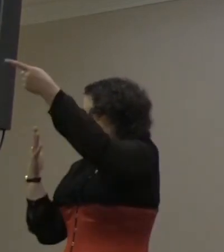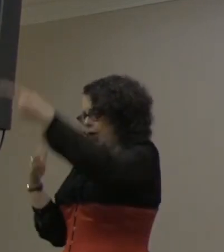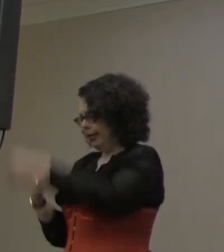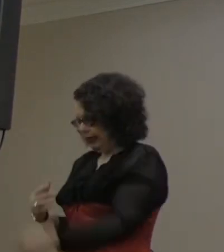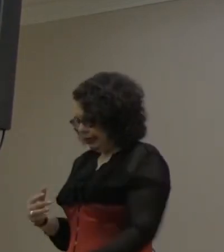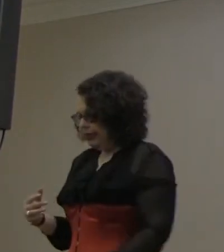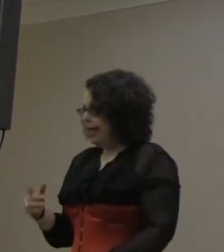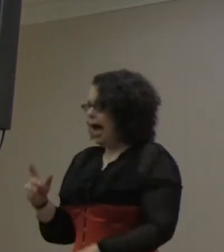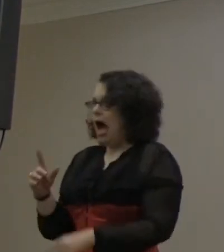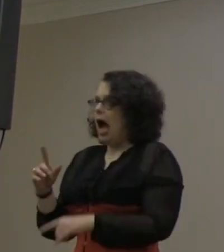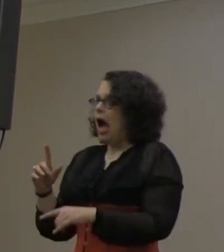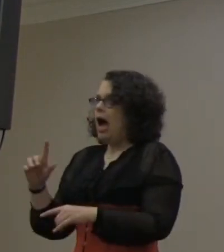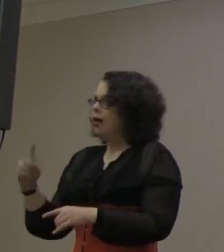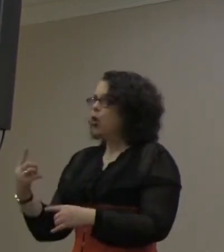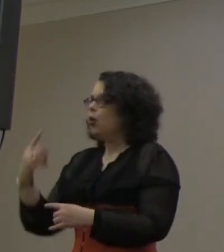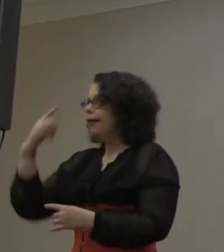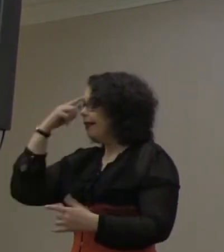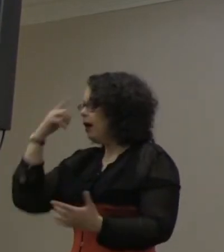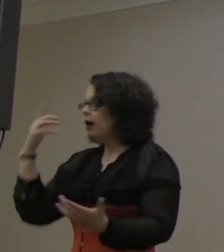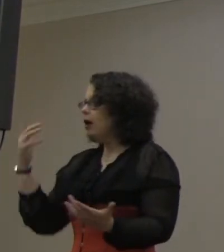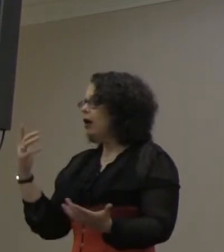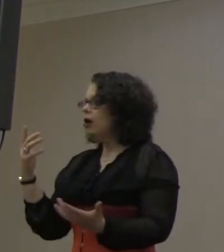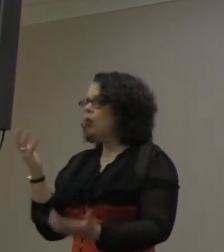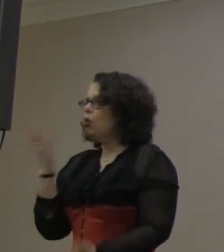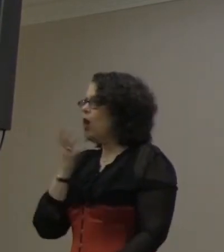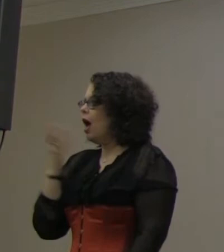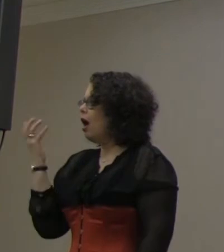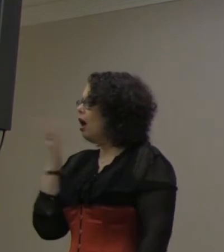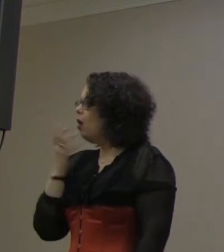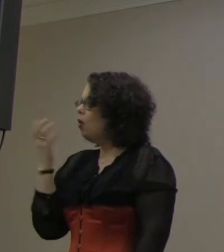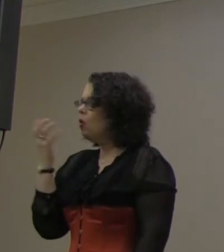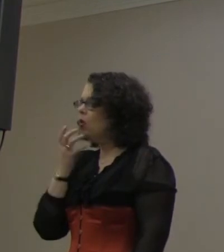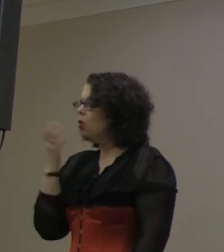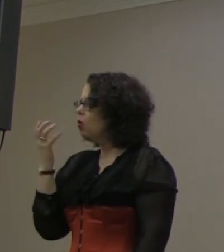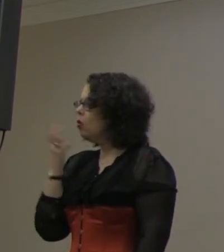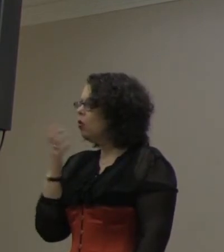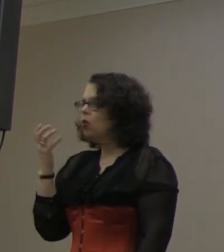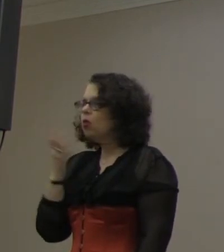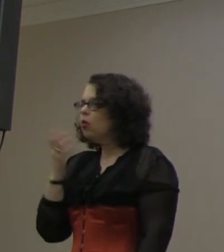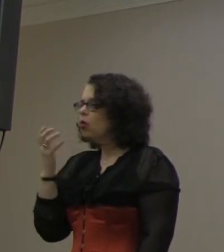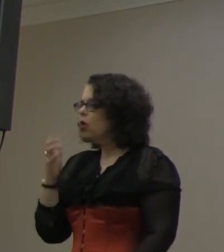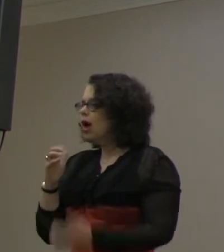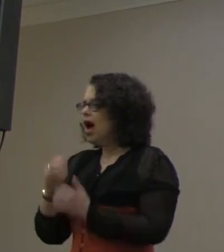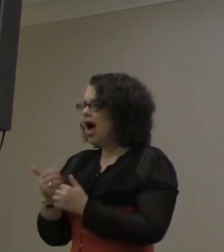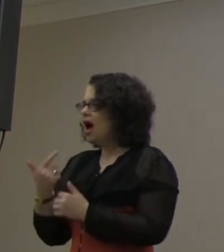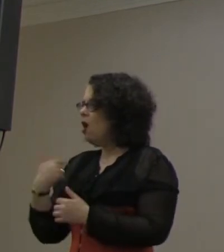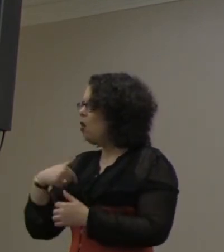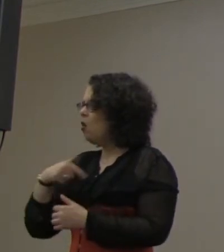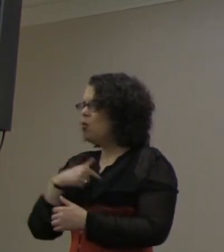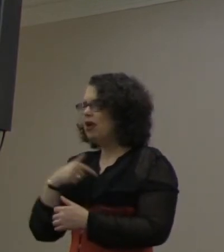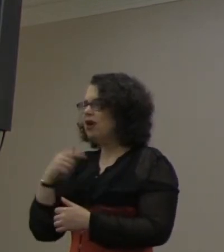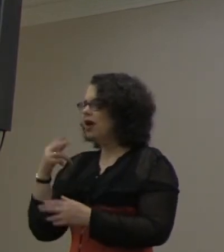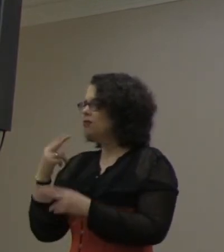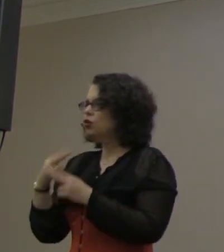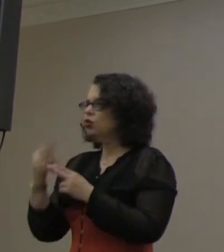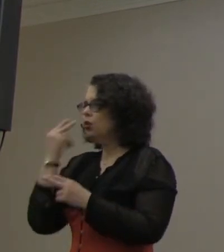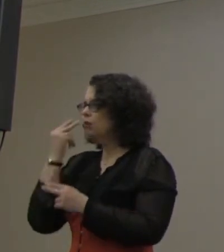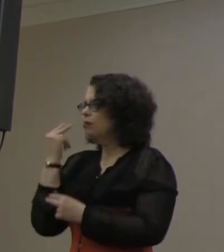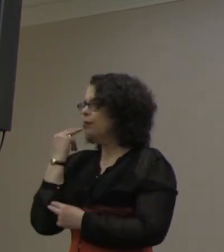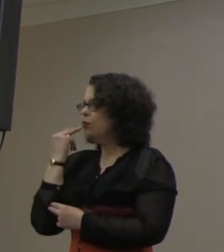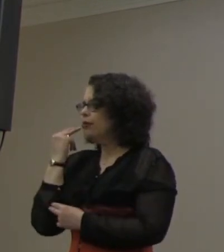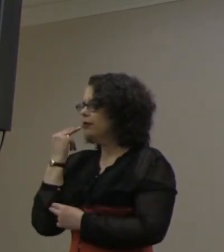I can't help but think, wow, how we have such short